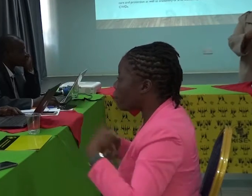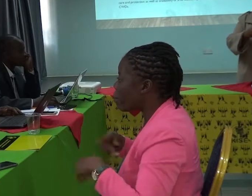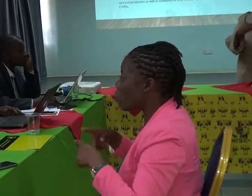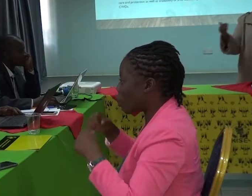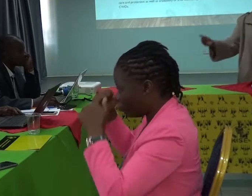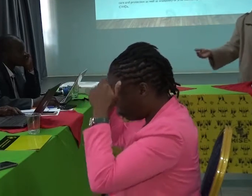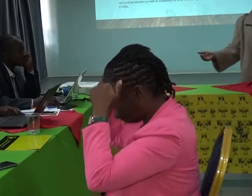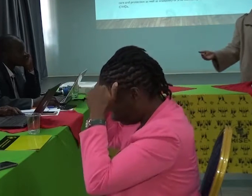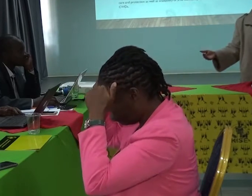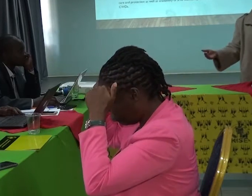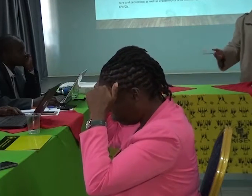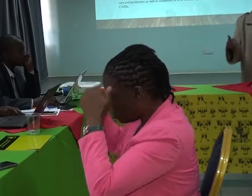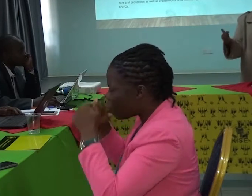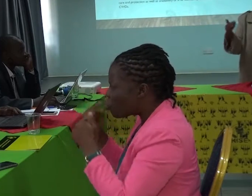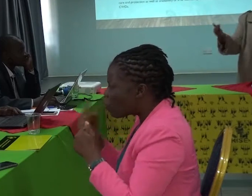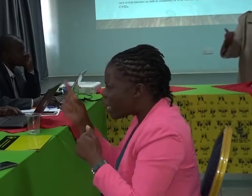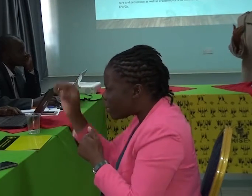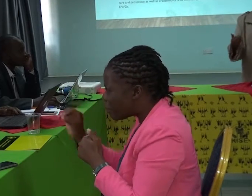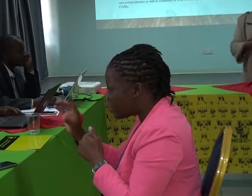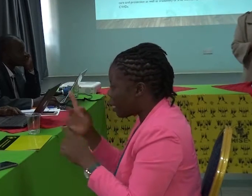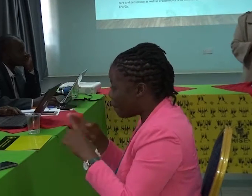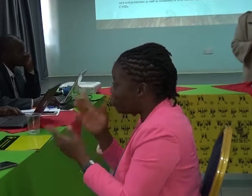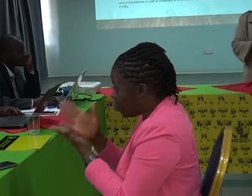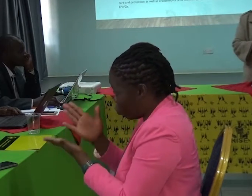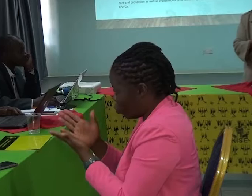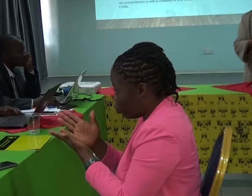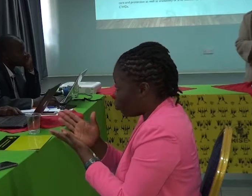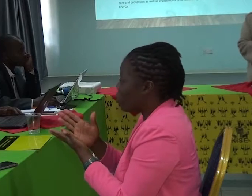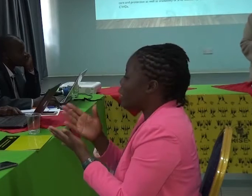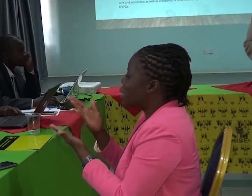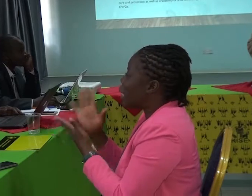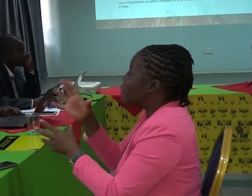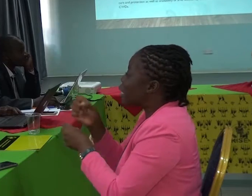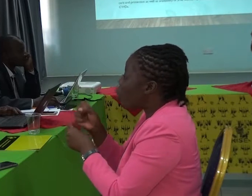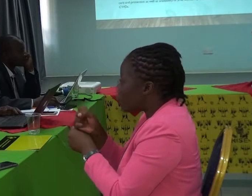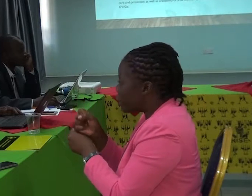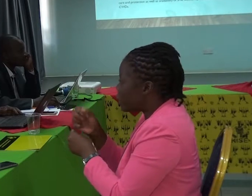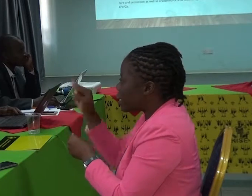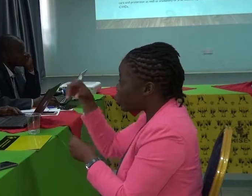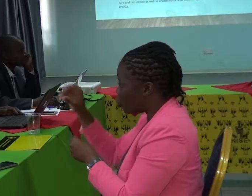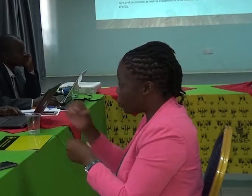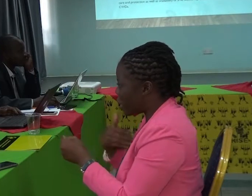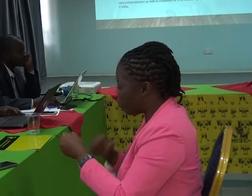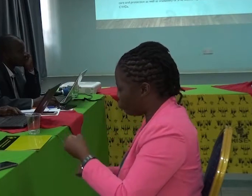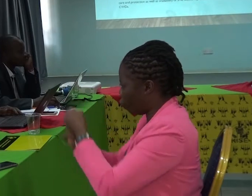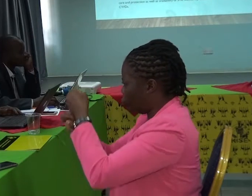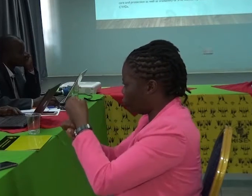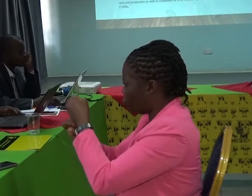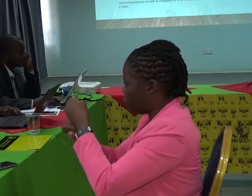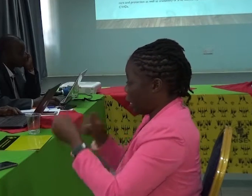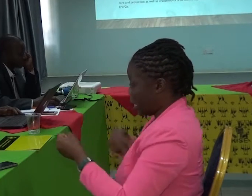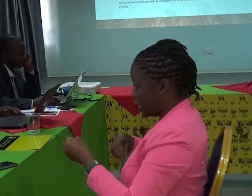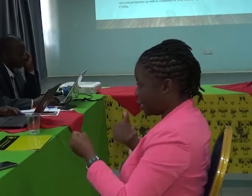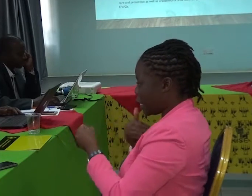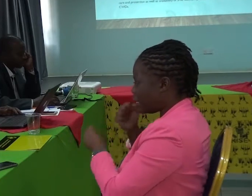Not 100% good, but the support has been there. We shall see this from the survey that was done by KISA in 2018.